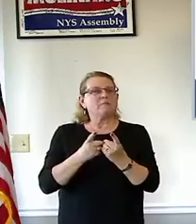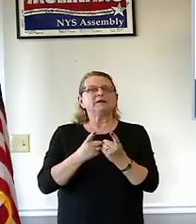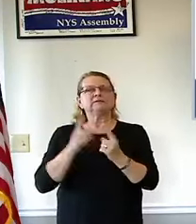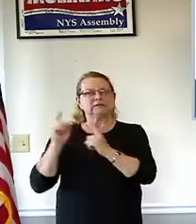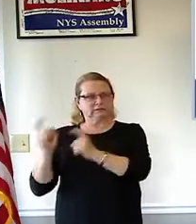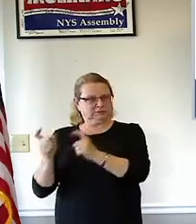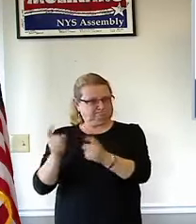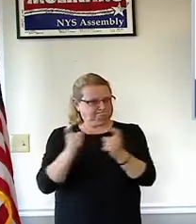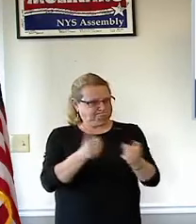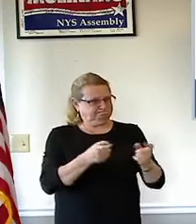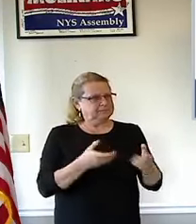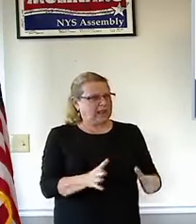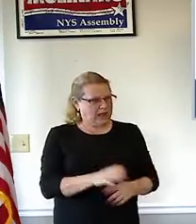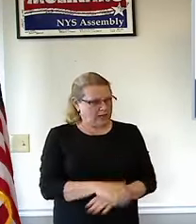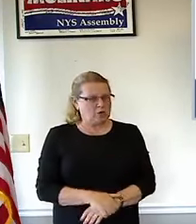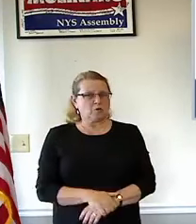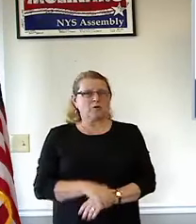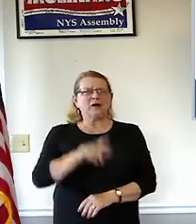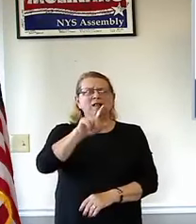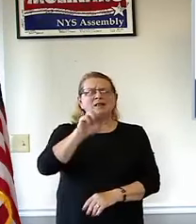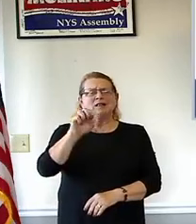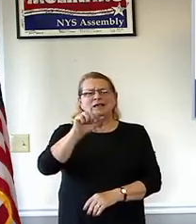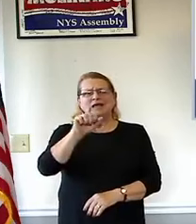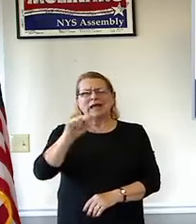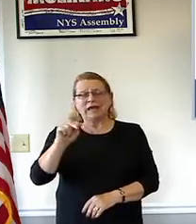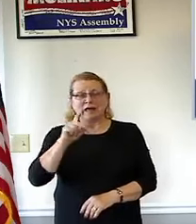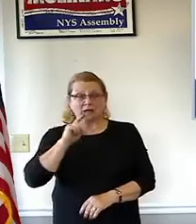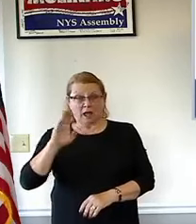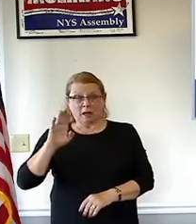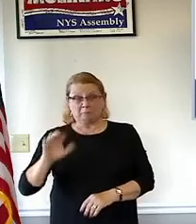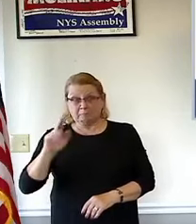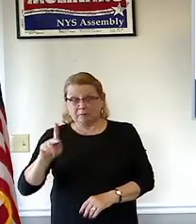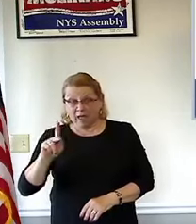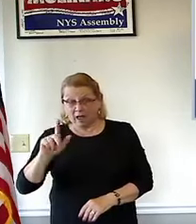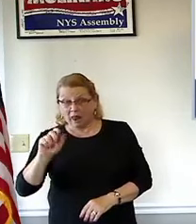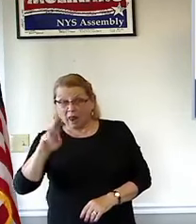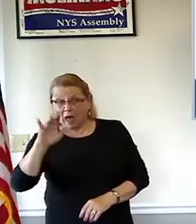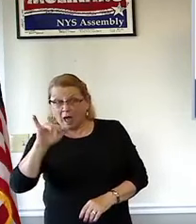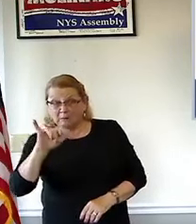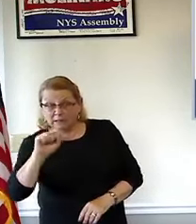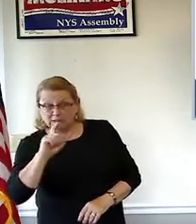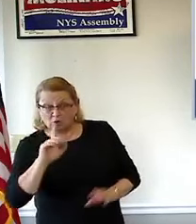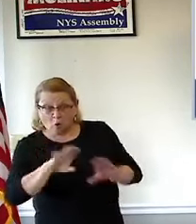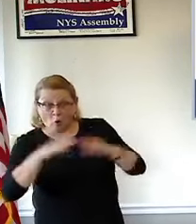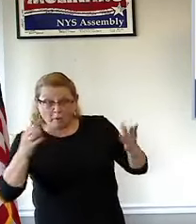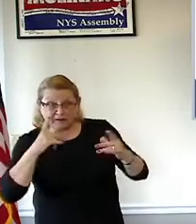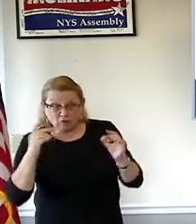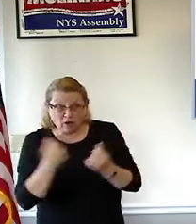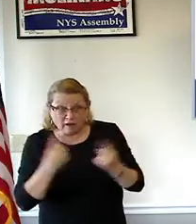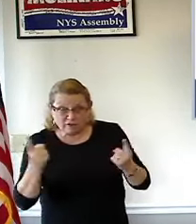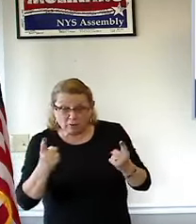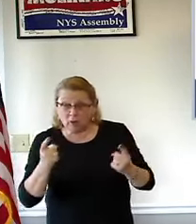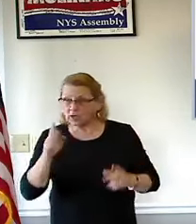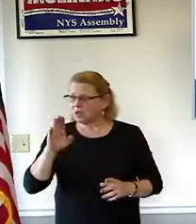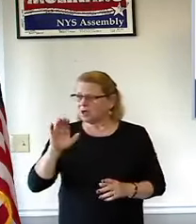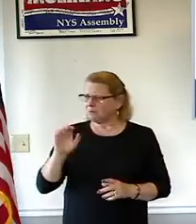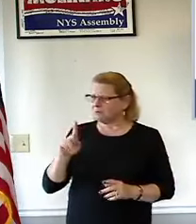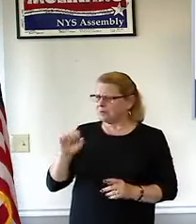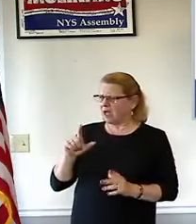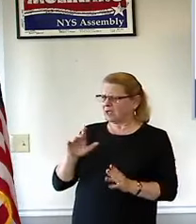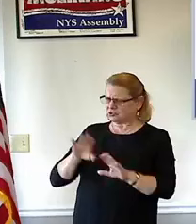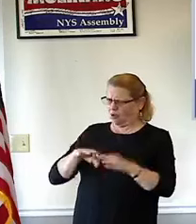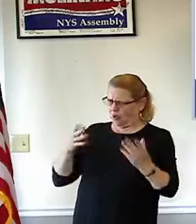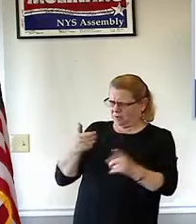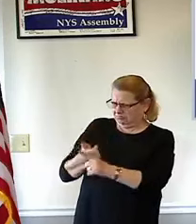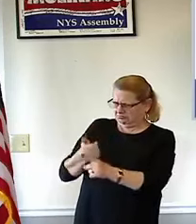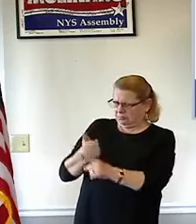them. Leanne asked, are bank lobbies open for everyone? Banks have made that decision, right, Ron, on an individual